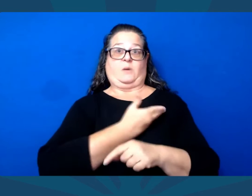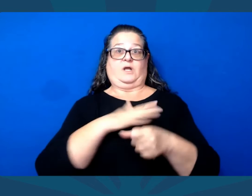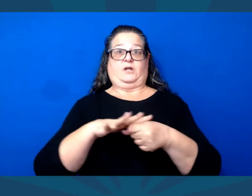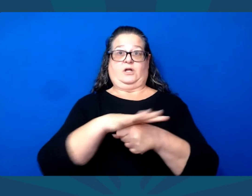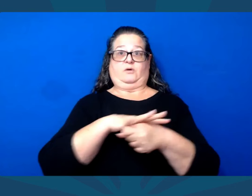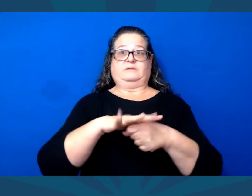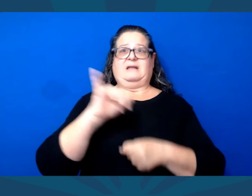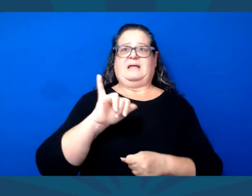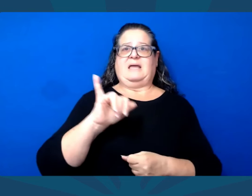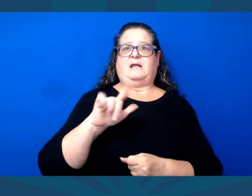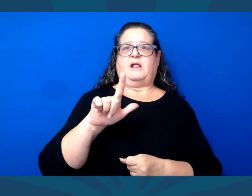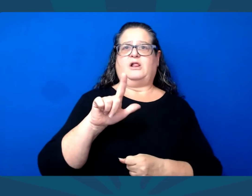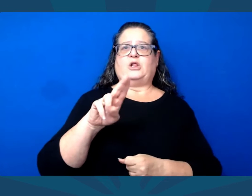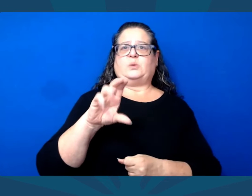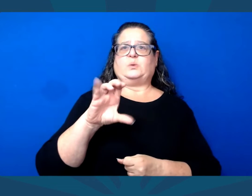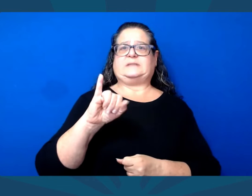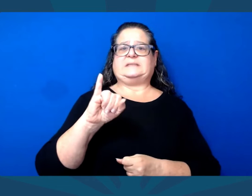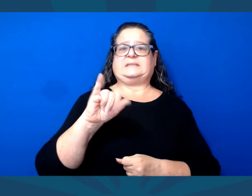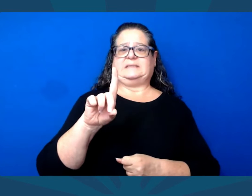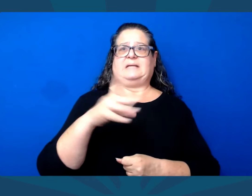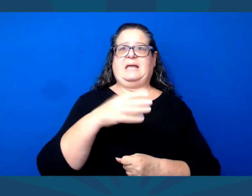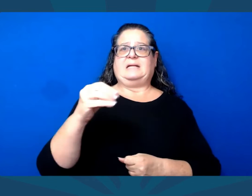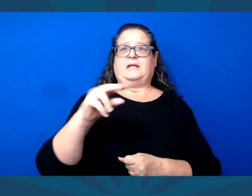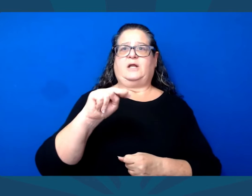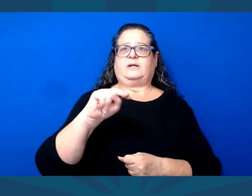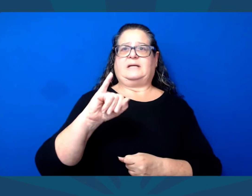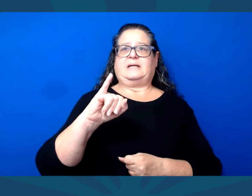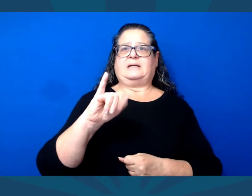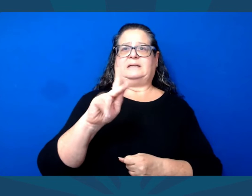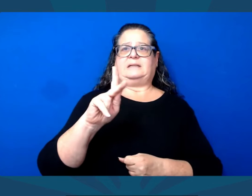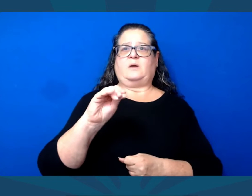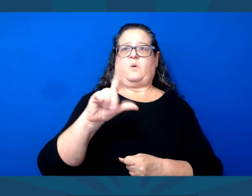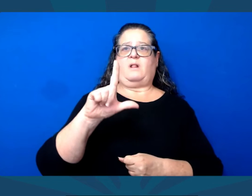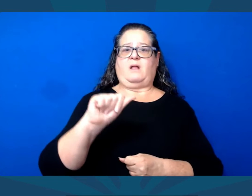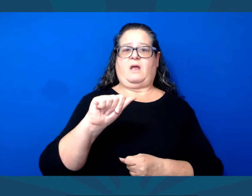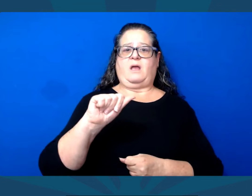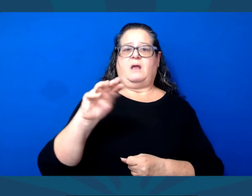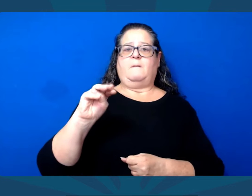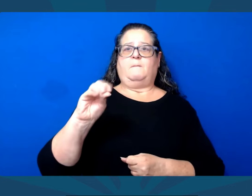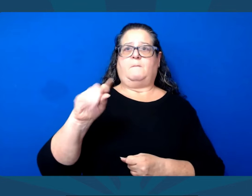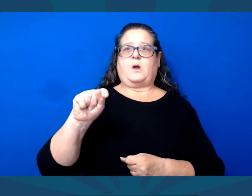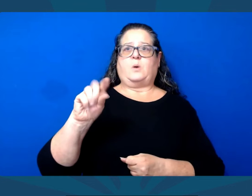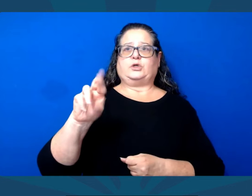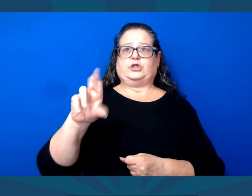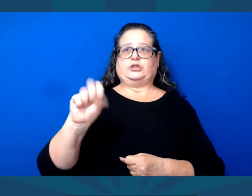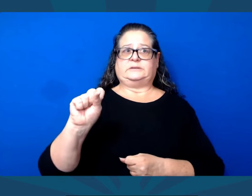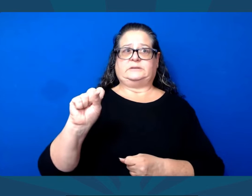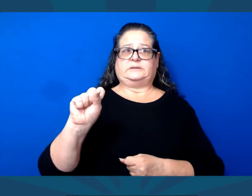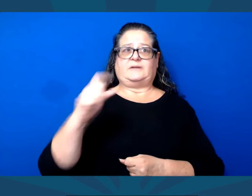T.J. Shope also fought for policies that helped bring desperately needed jobs to our area, such